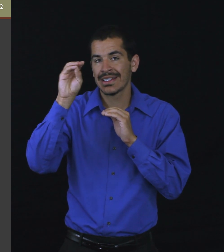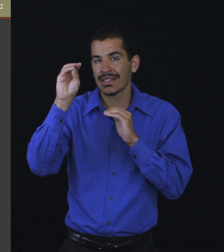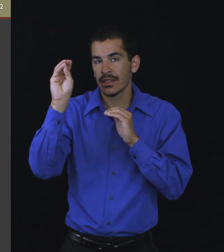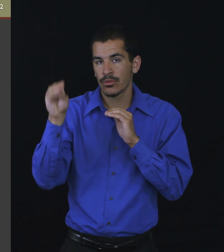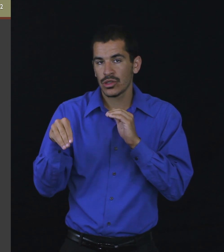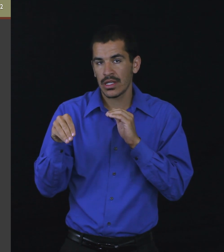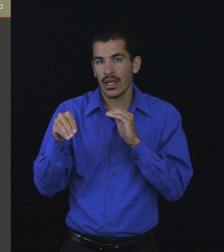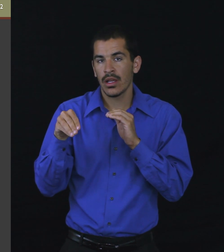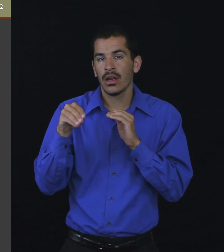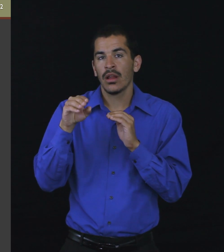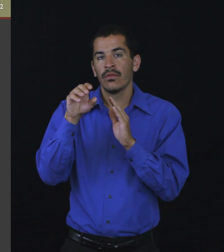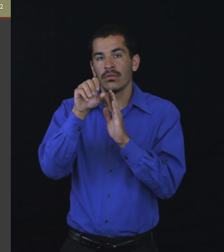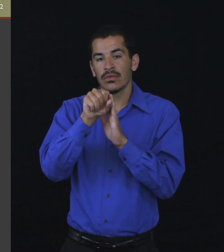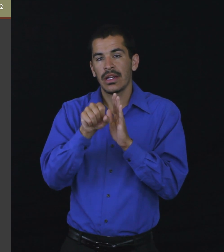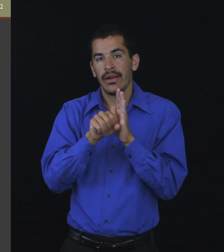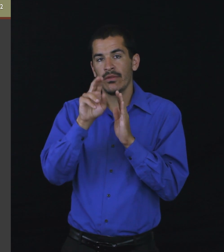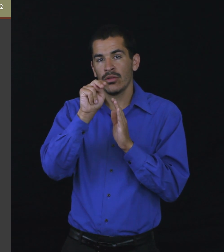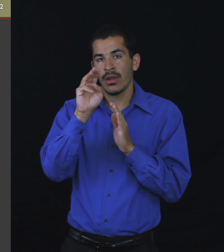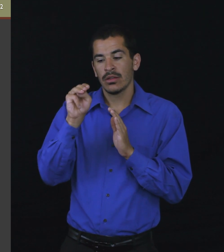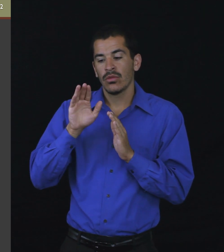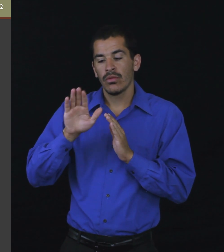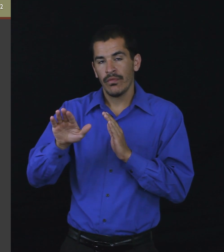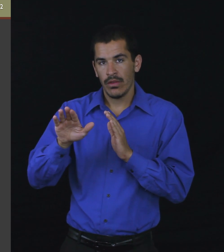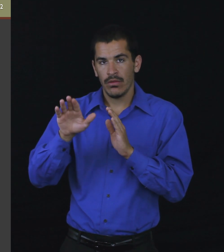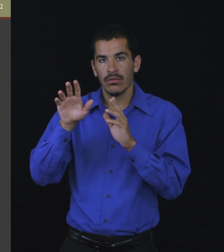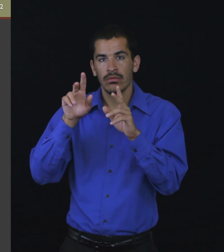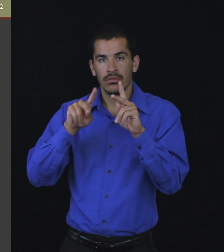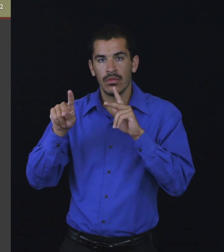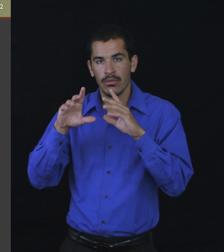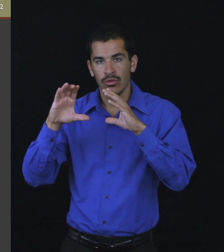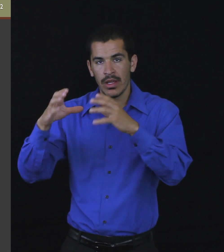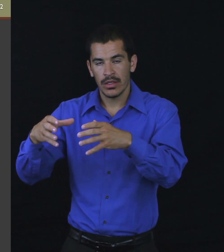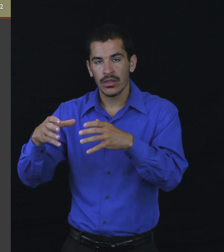of the customers within a political subdivision.